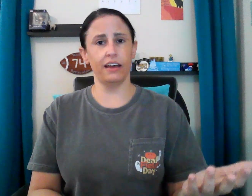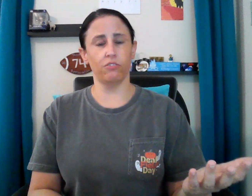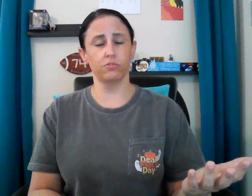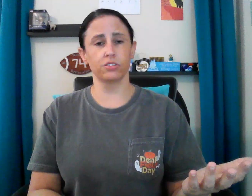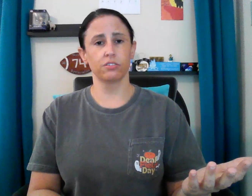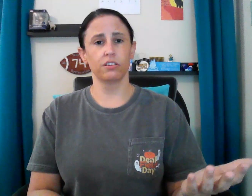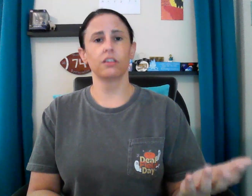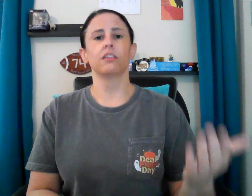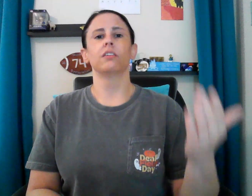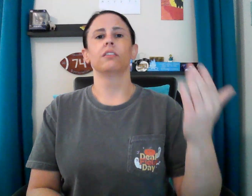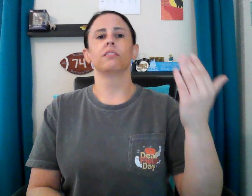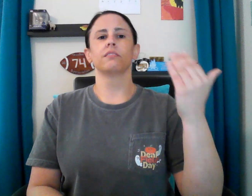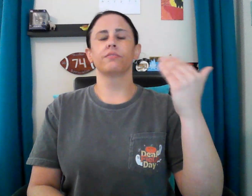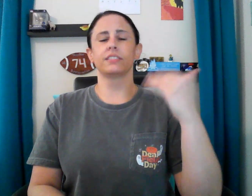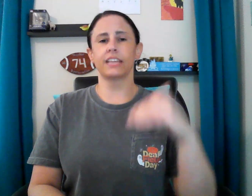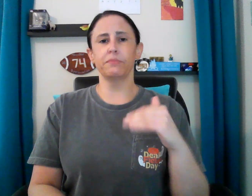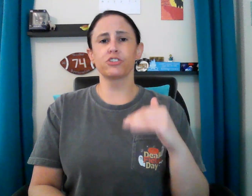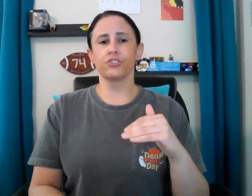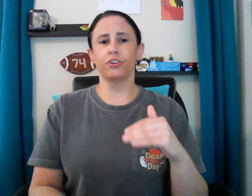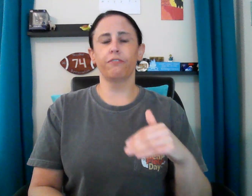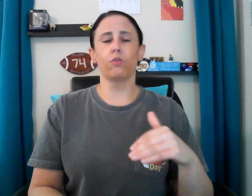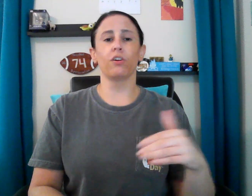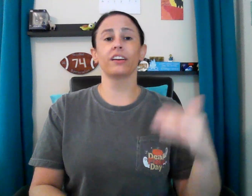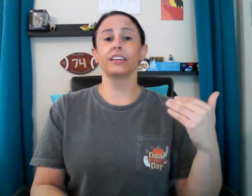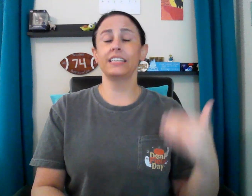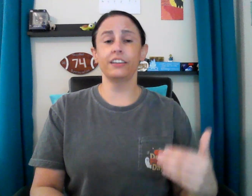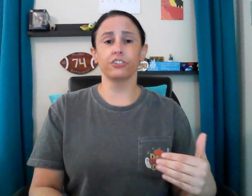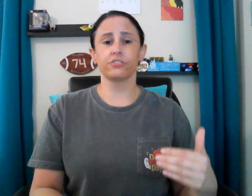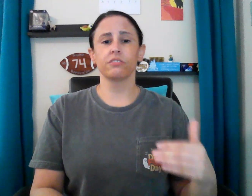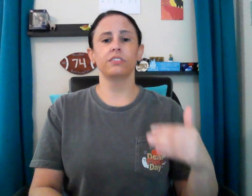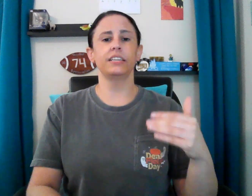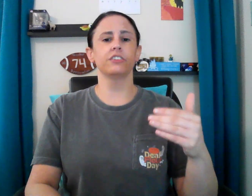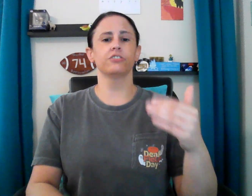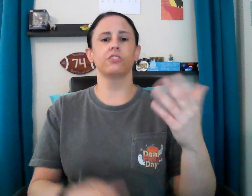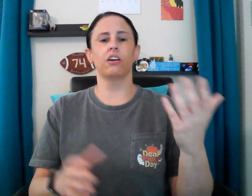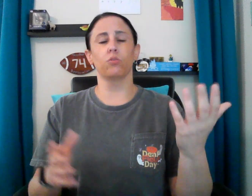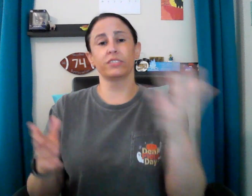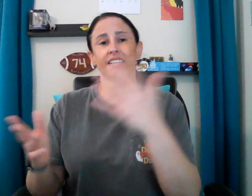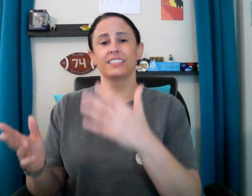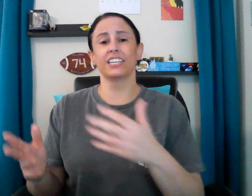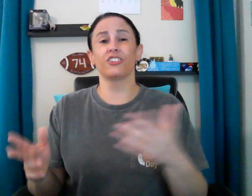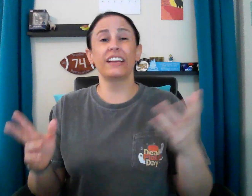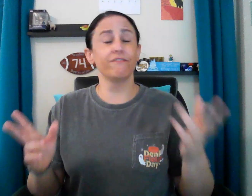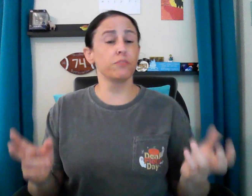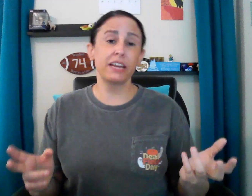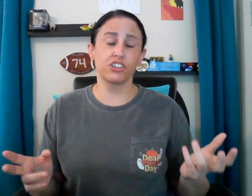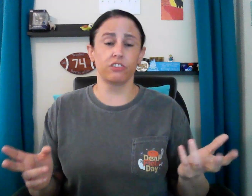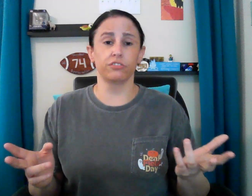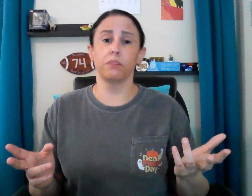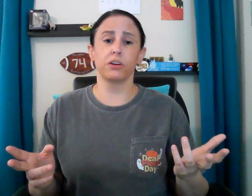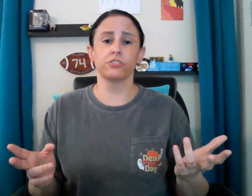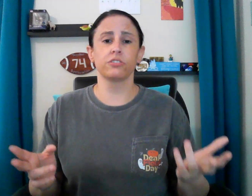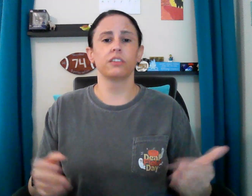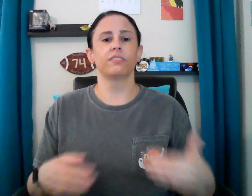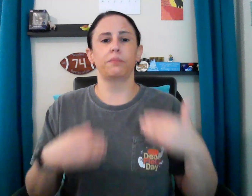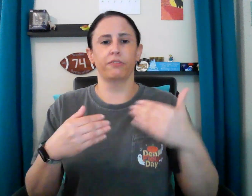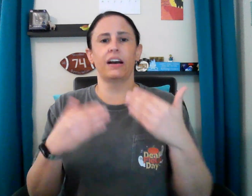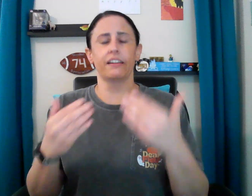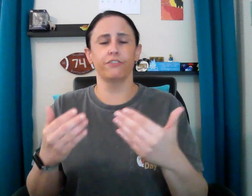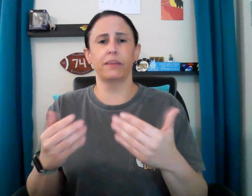out. The same is true for years. Years are what's considered informational numbers. They provide information.